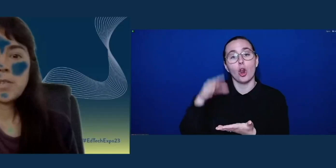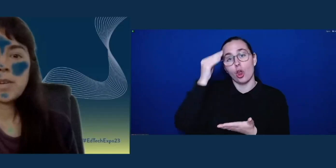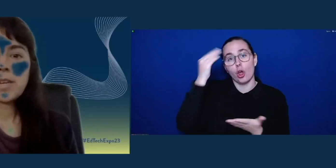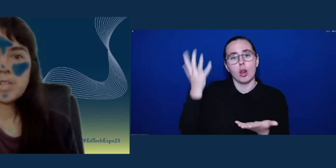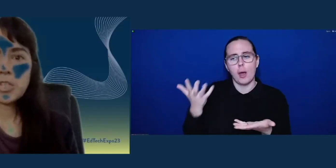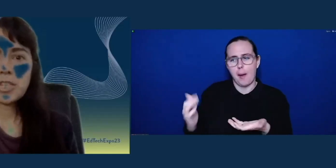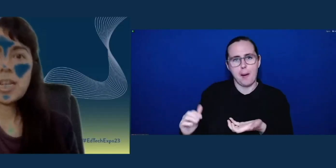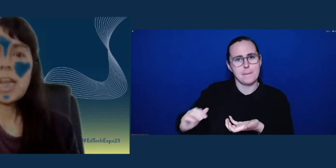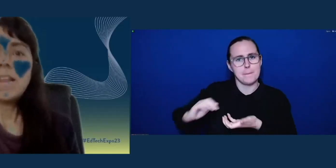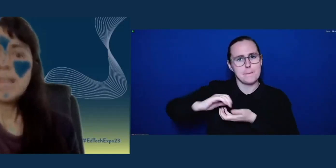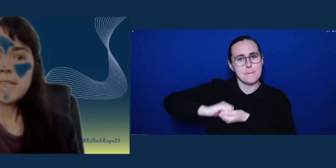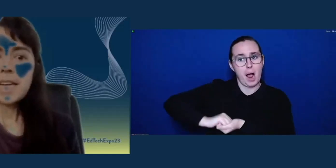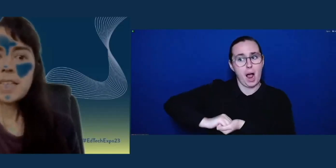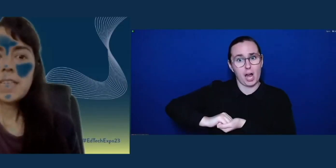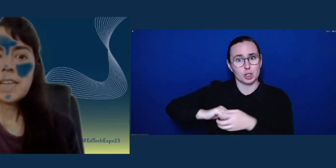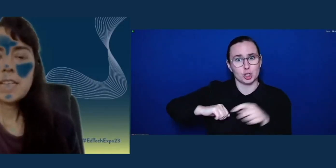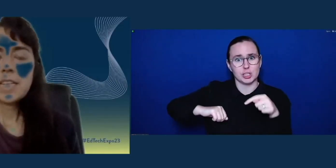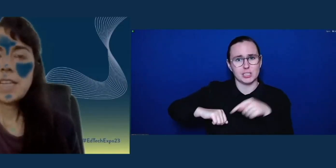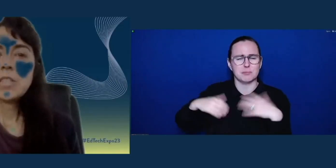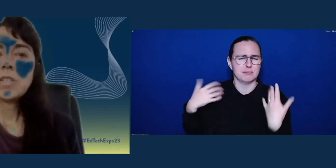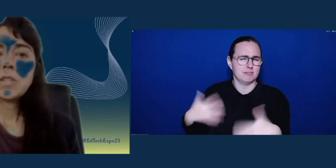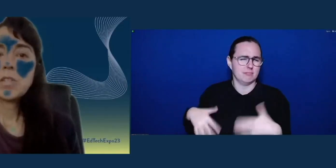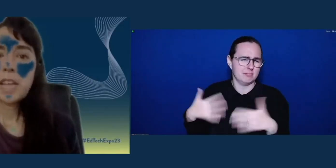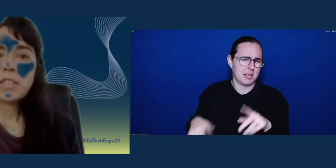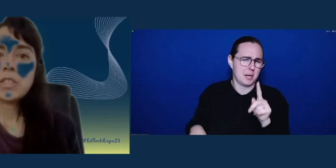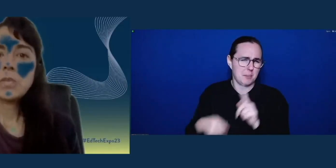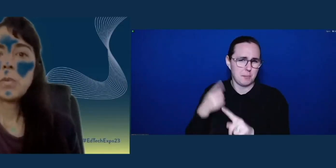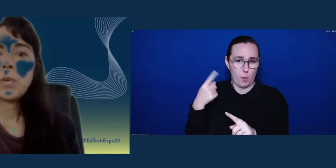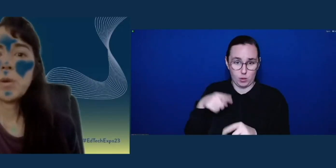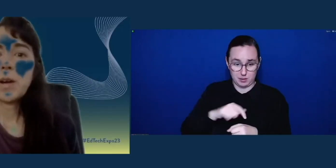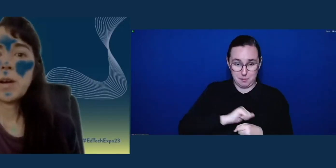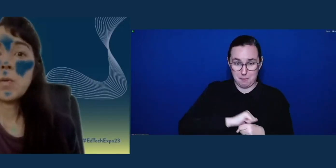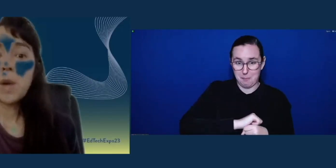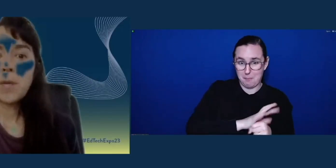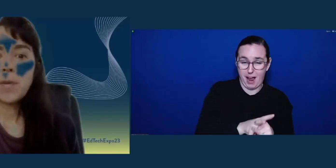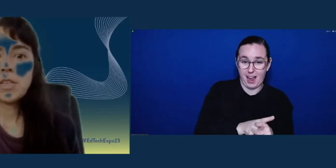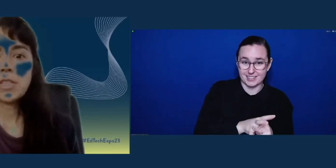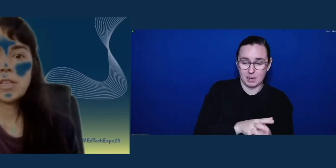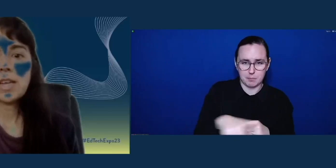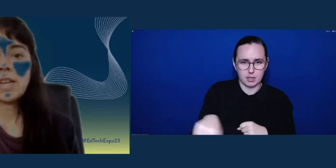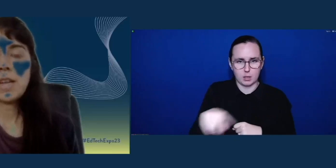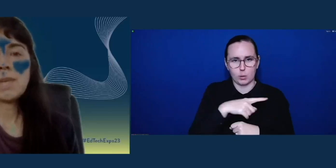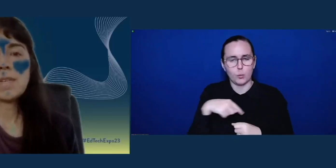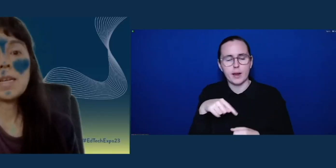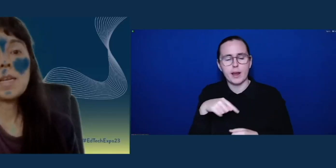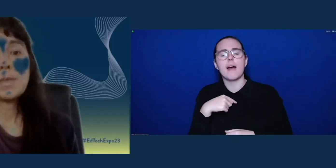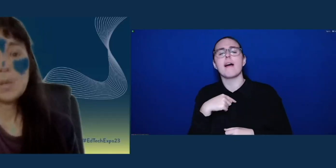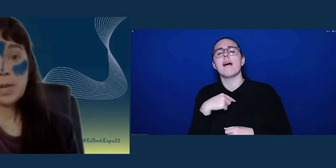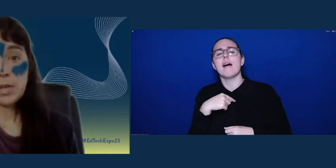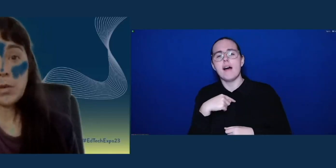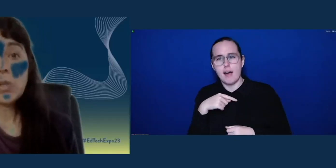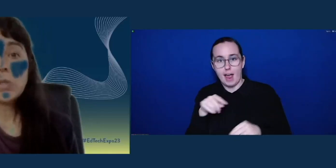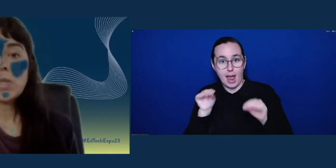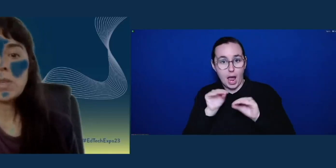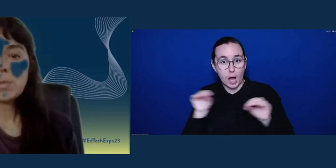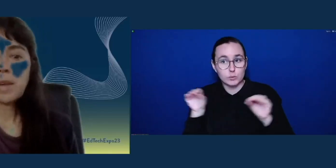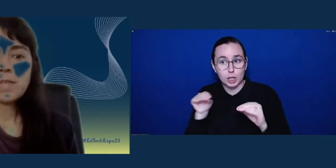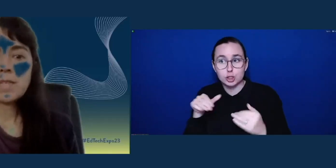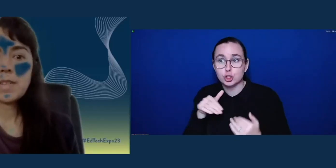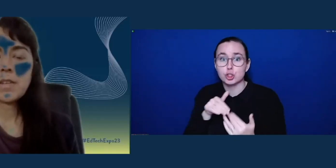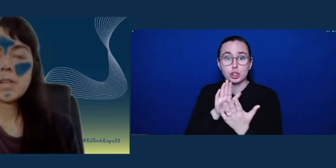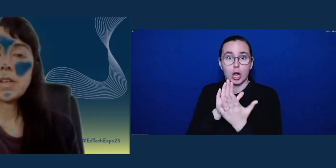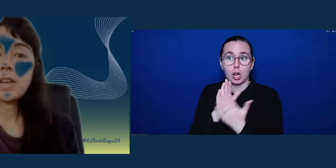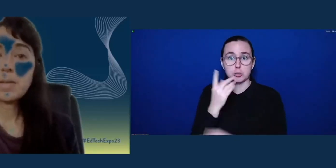increased recognition that tackling educational challenges will require cooperation and alignment between donors, the